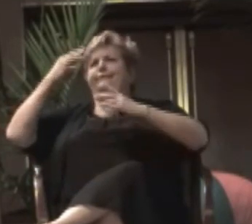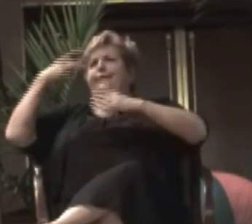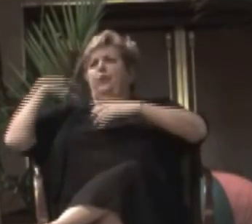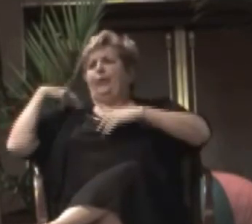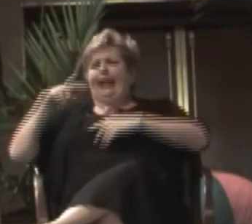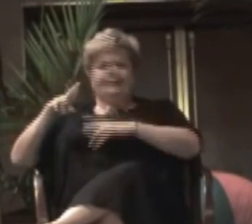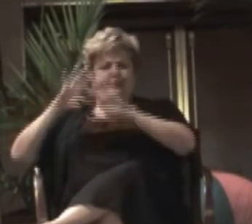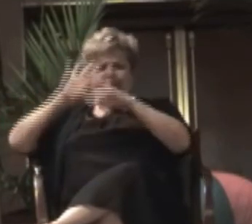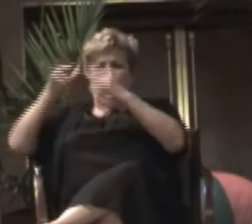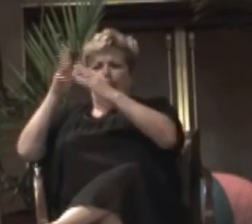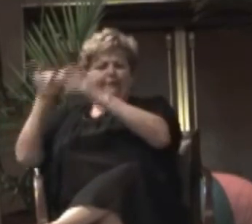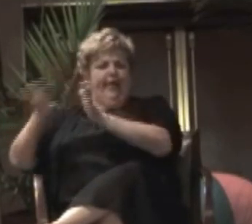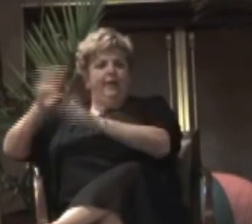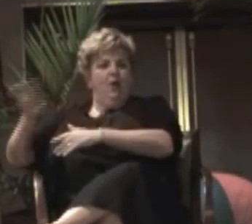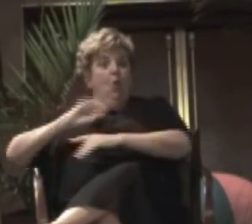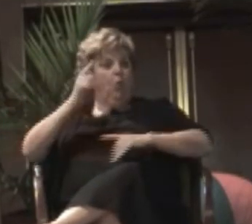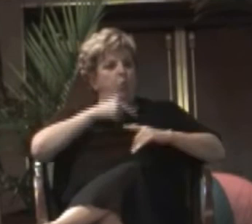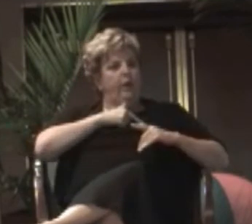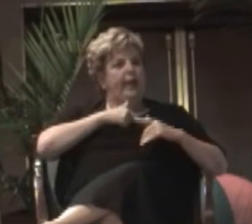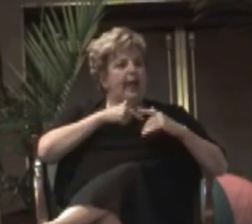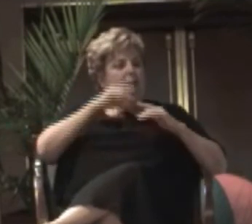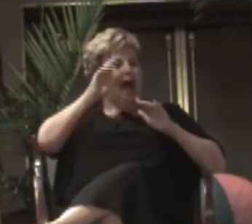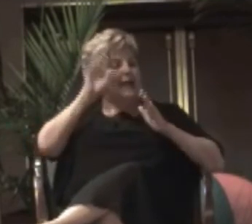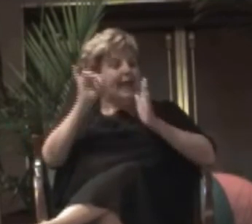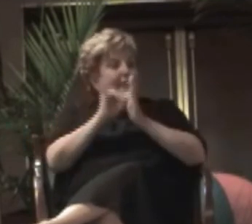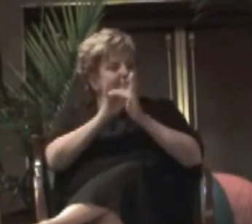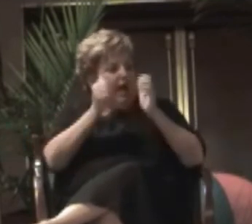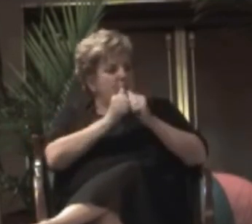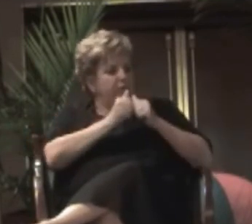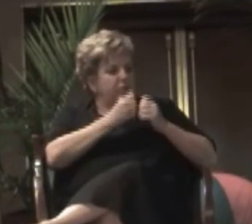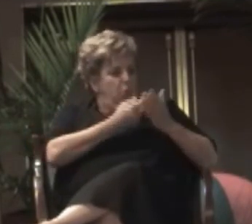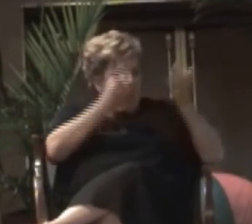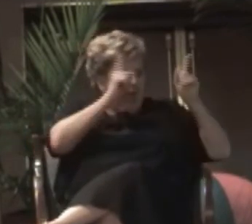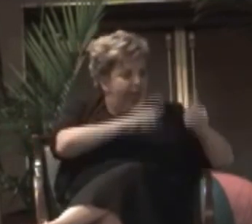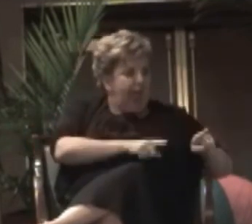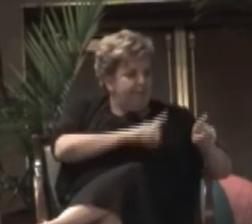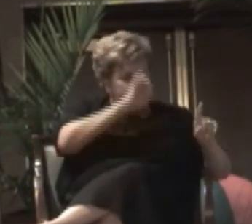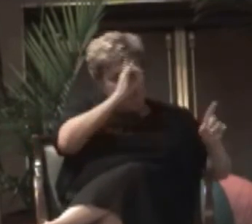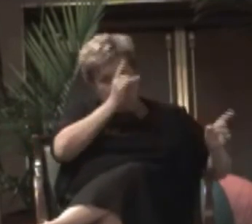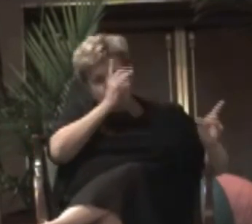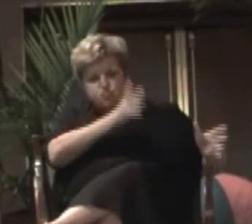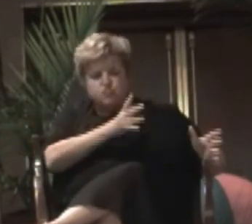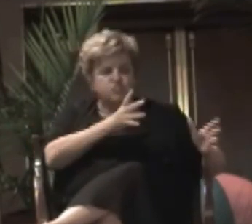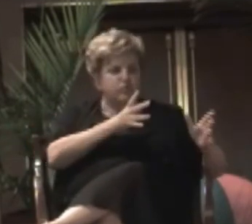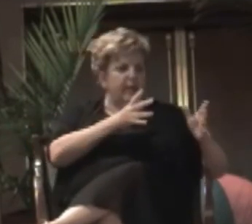how we were broken and healed is what we identify. So I love drunk-a-logs, especially mine.